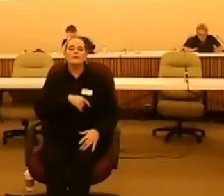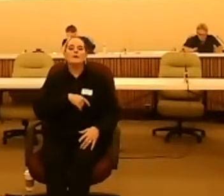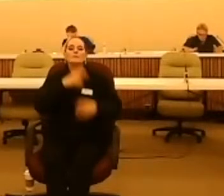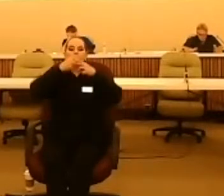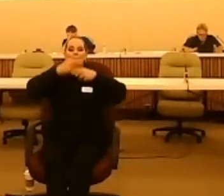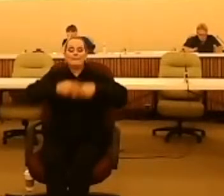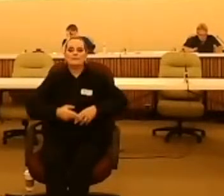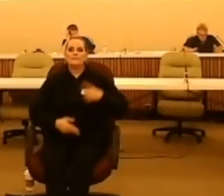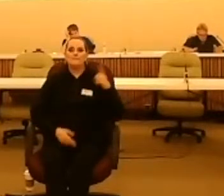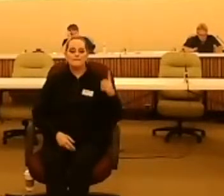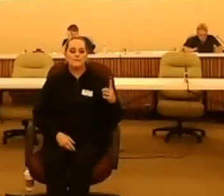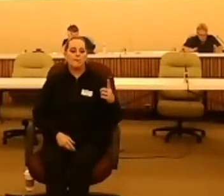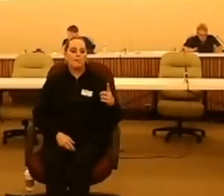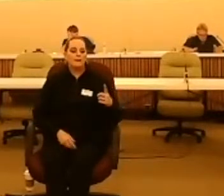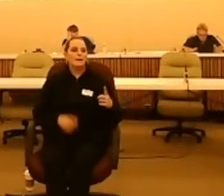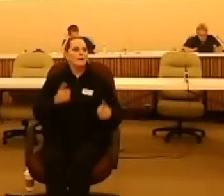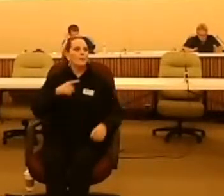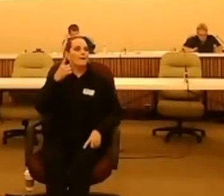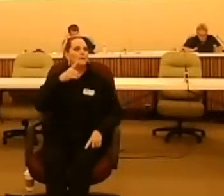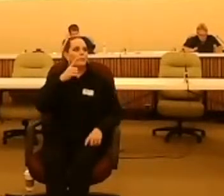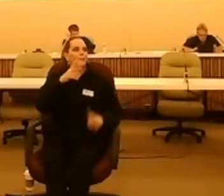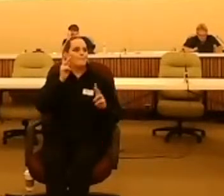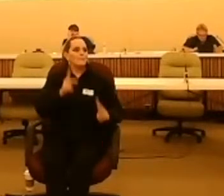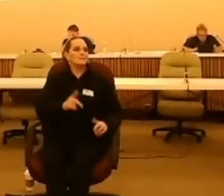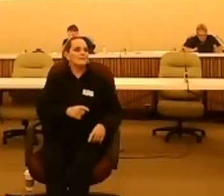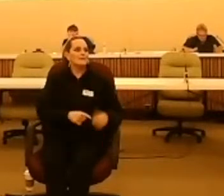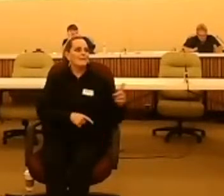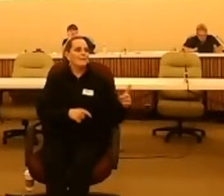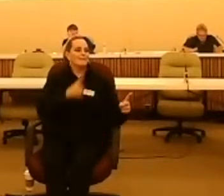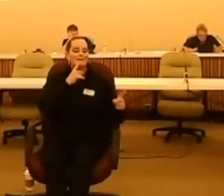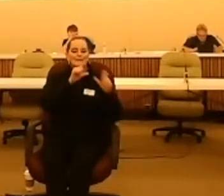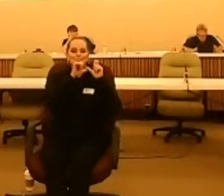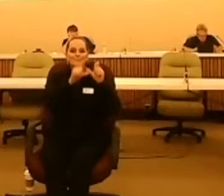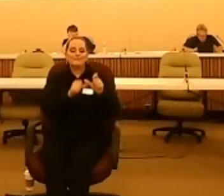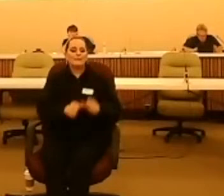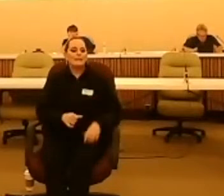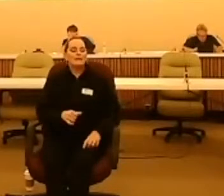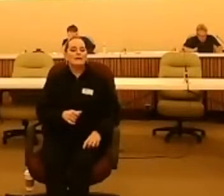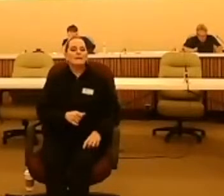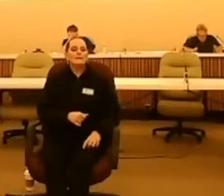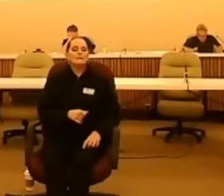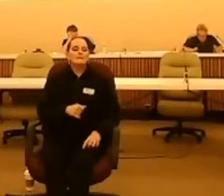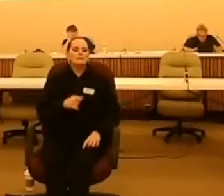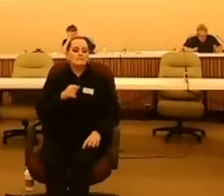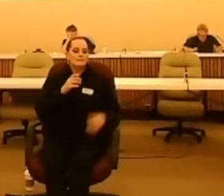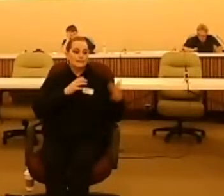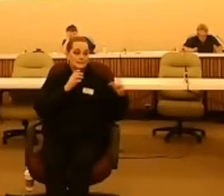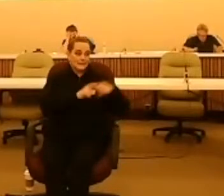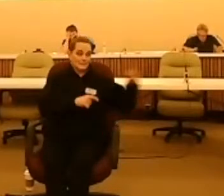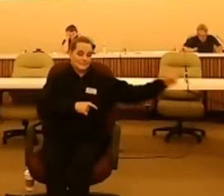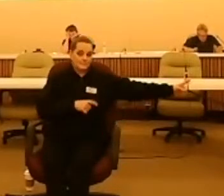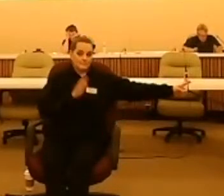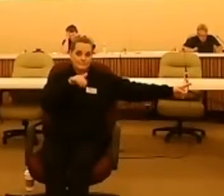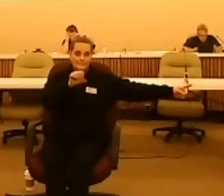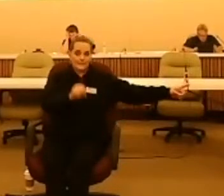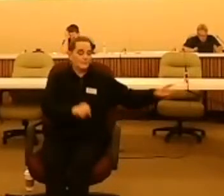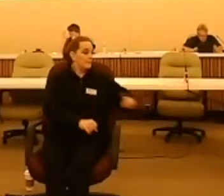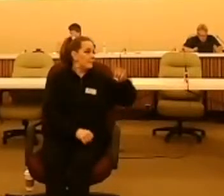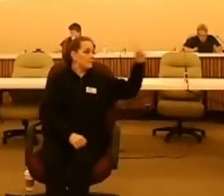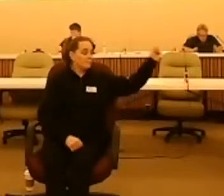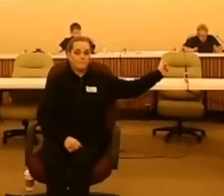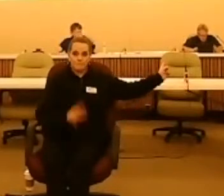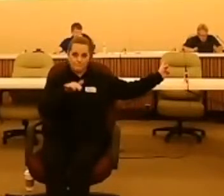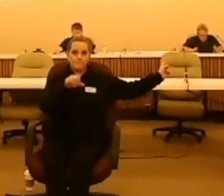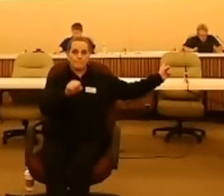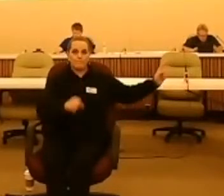roll. Oh, we do have one audience member. He's a diehard. Go ahead. Councilmember Barley, Aye. Councilmember